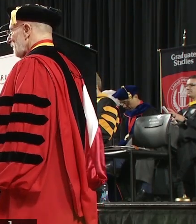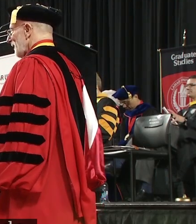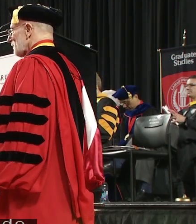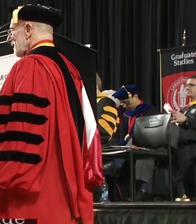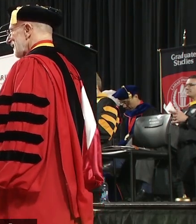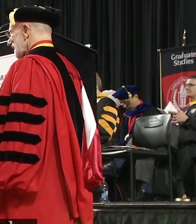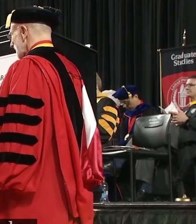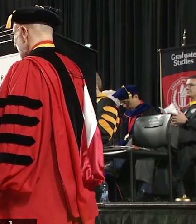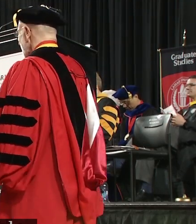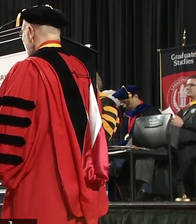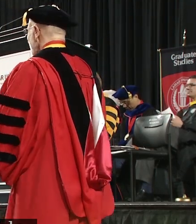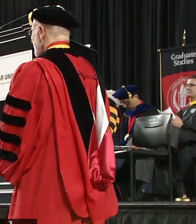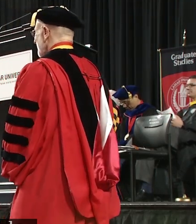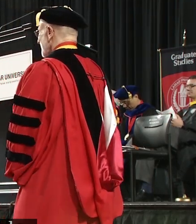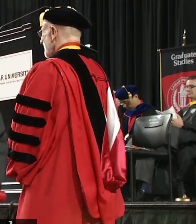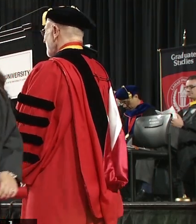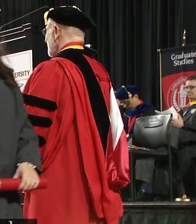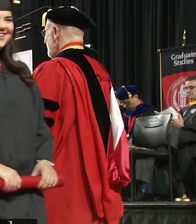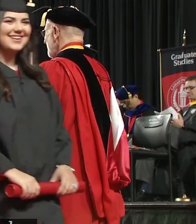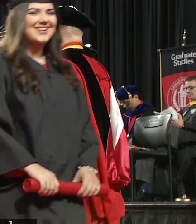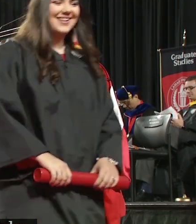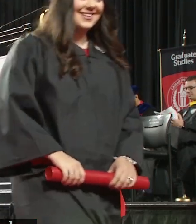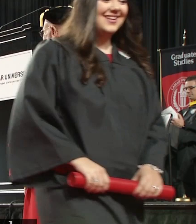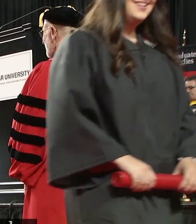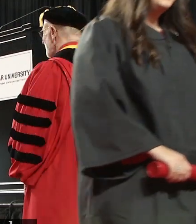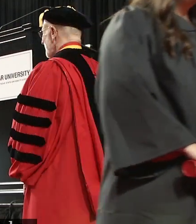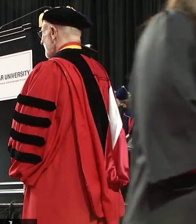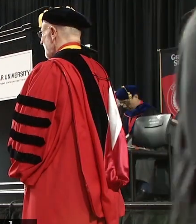Tia Joyce Marie Moore.